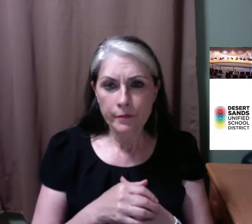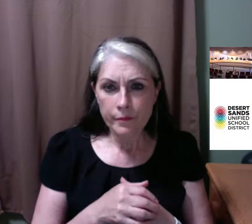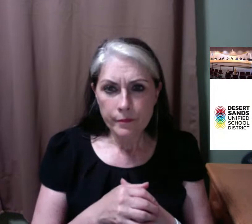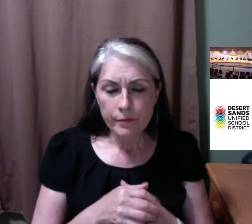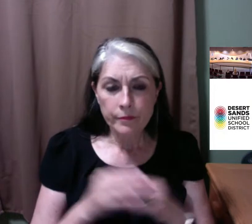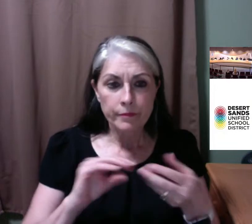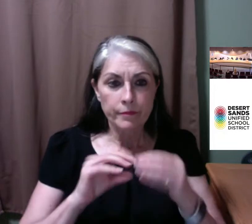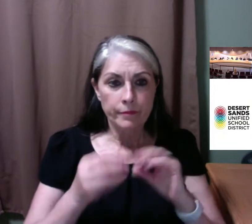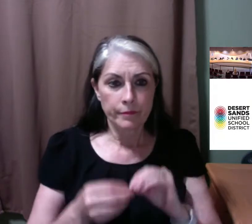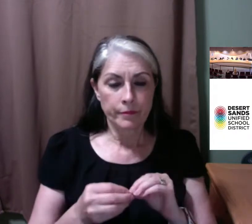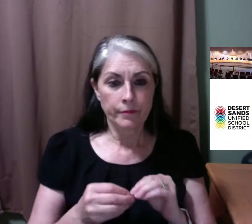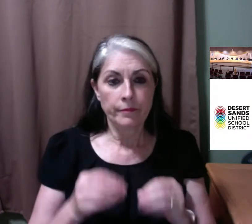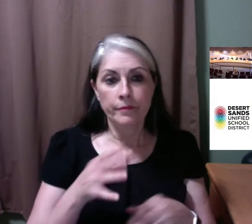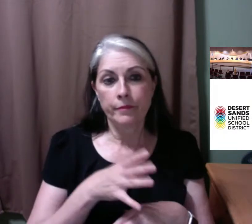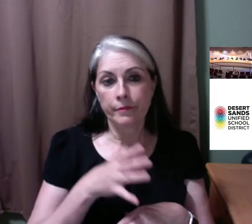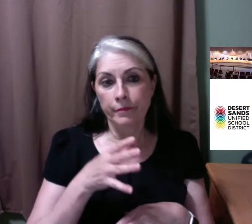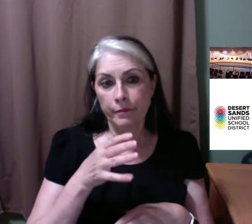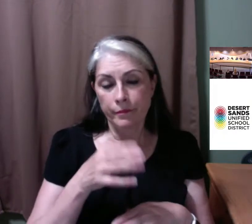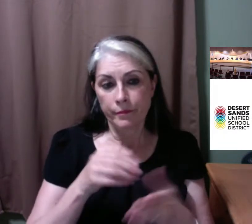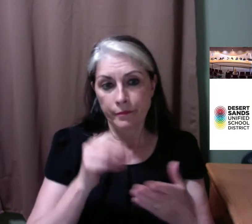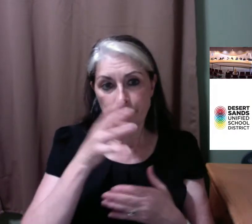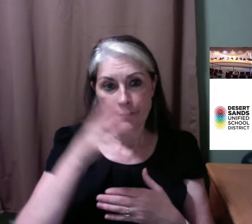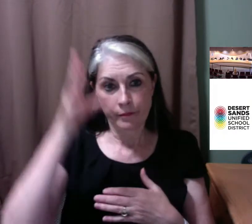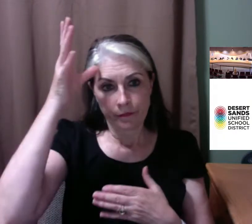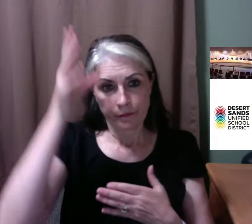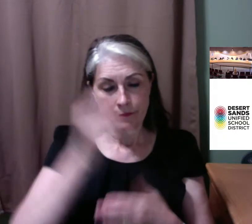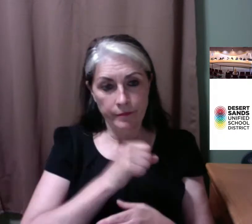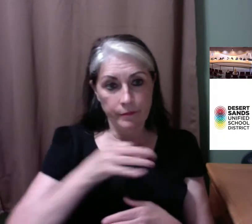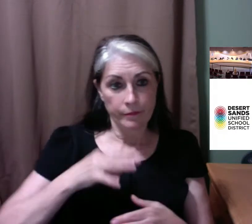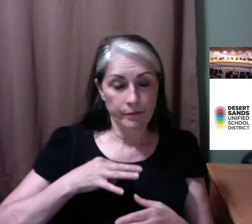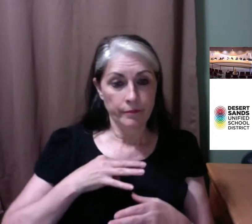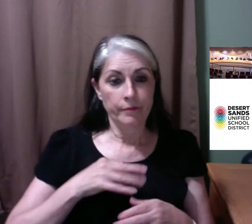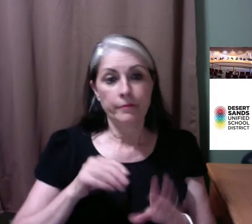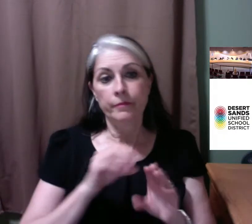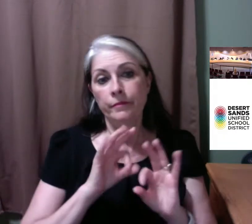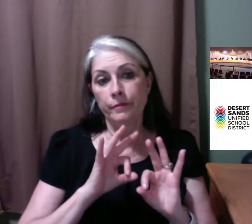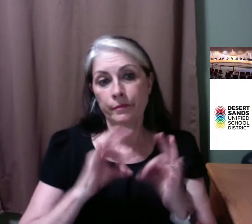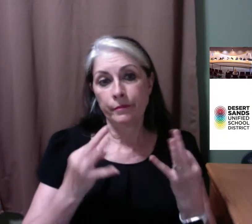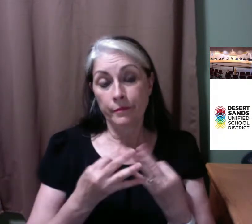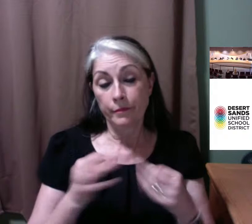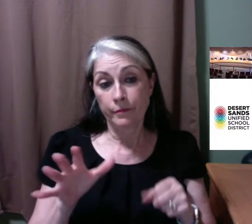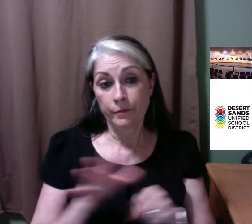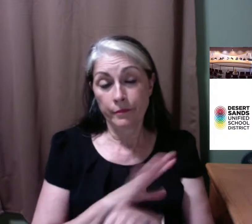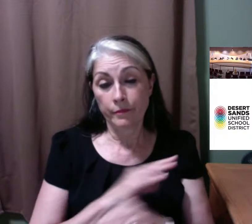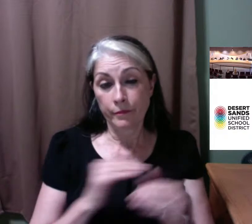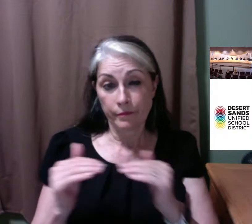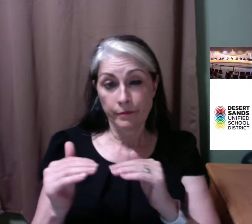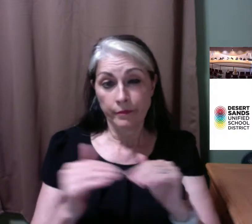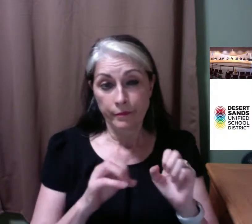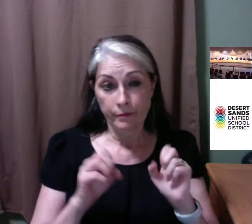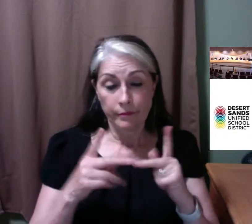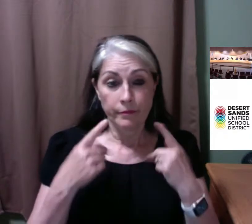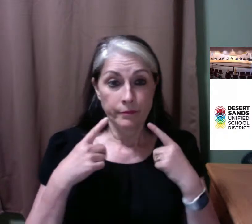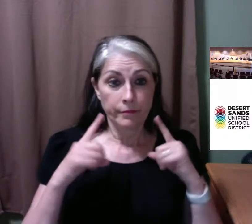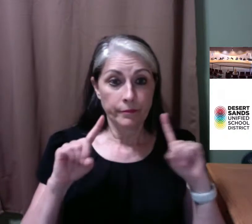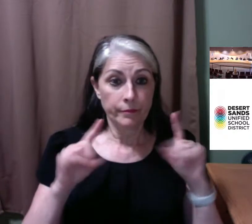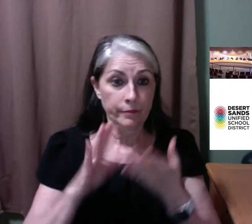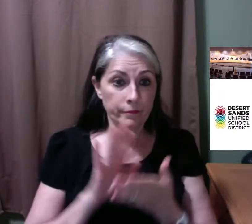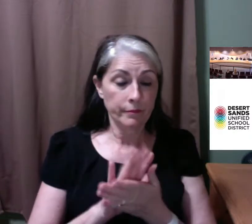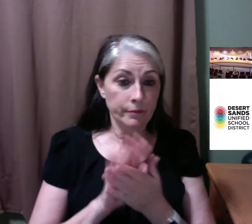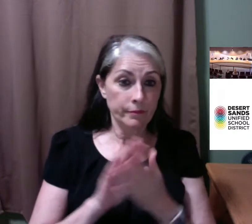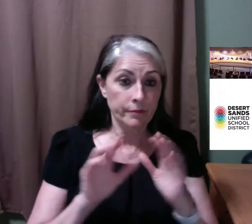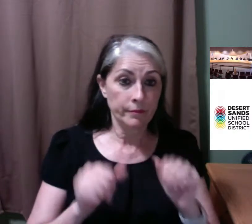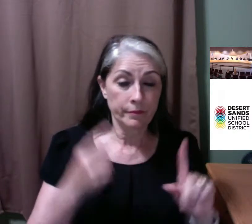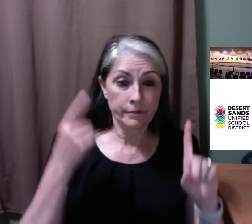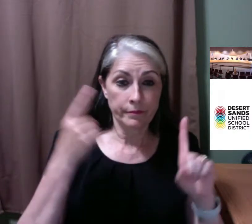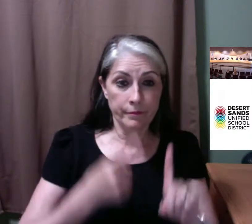staff, providing direct supports for students and families to ensure a full and equal opportunity to succeed in school.